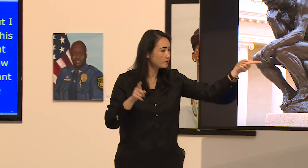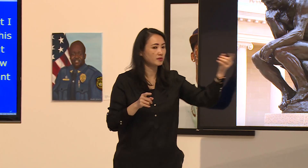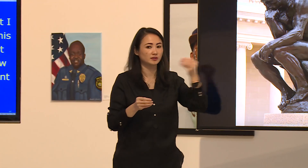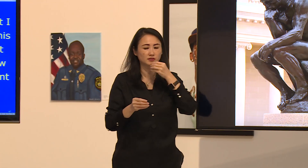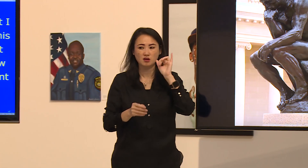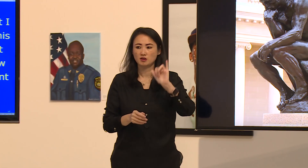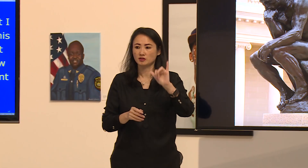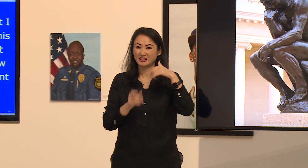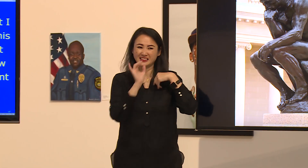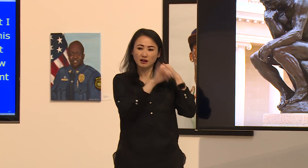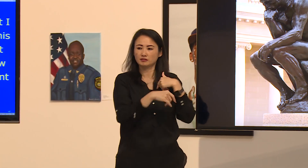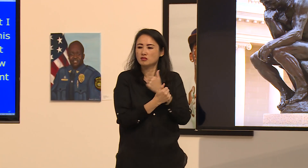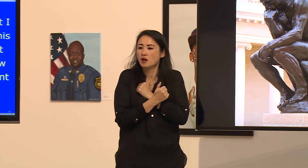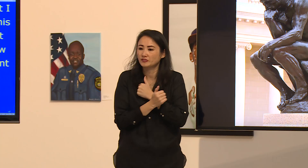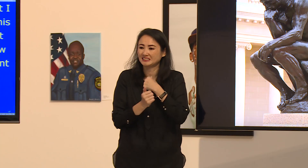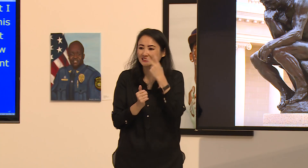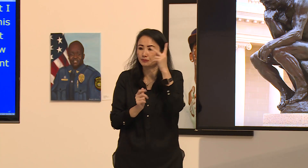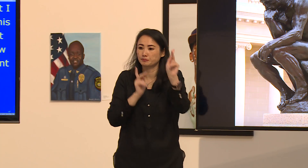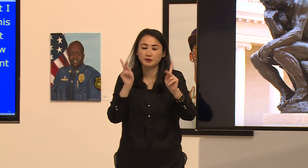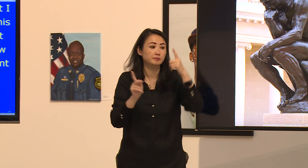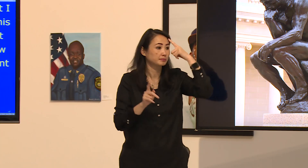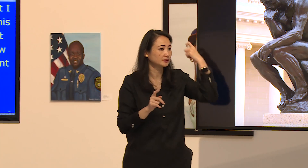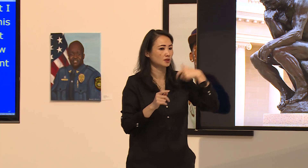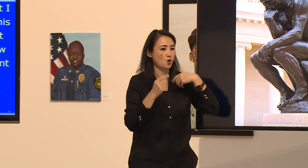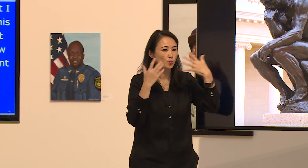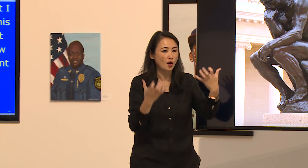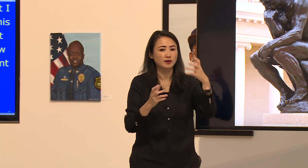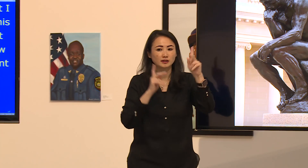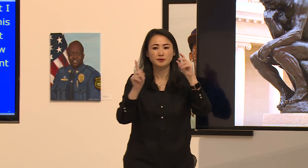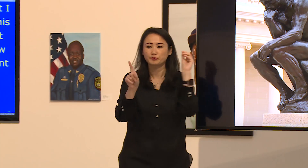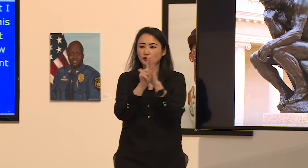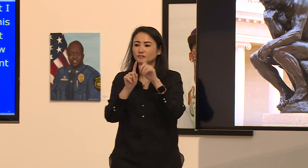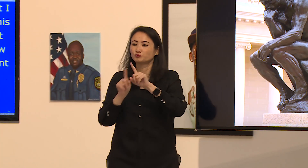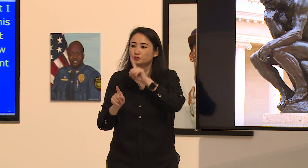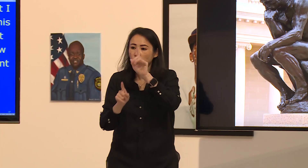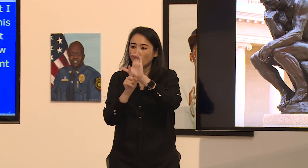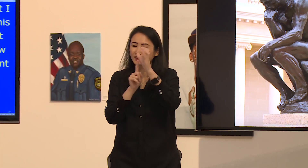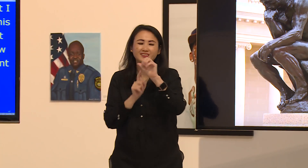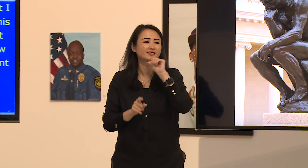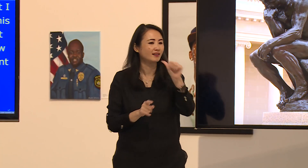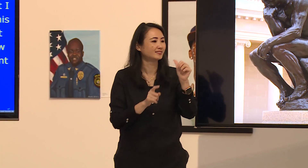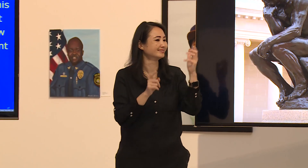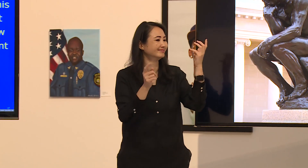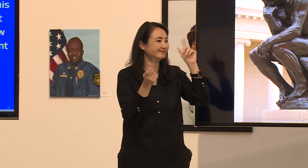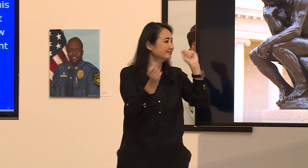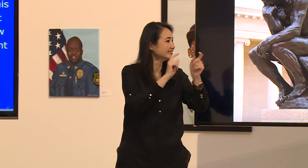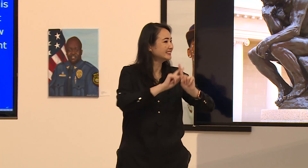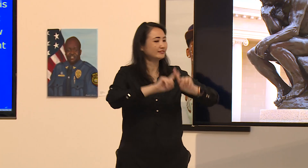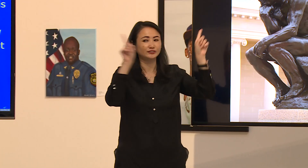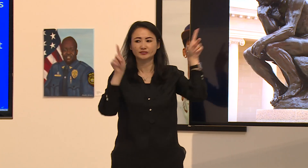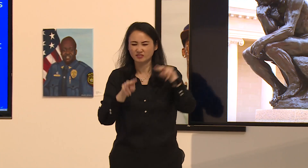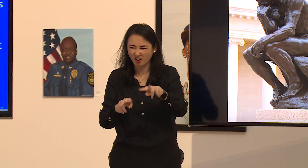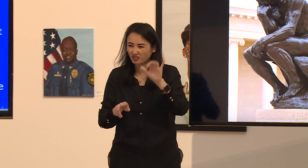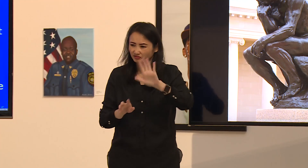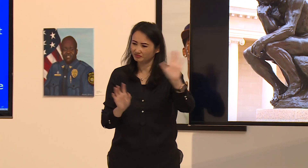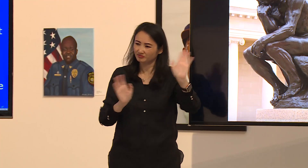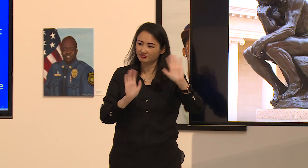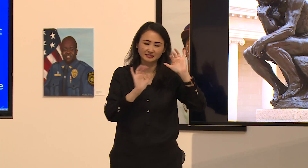pizza. But I love seeing how people interact and how they get exposed to a variety of different cultures. And I thought, okay, let